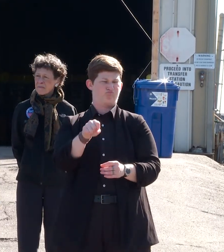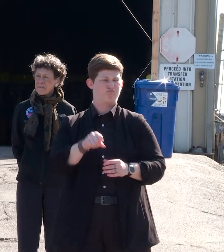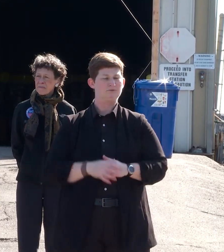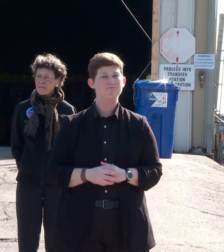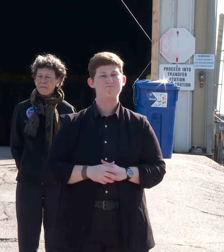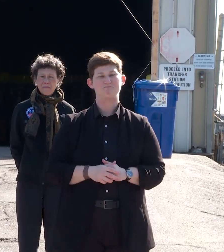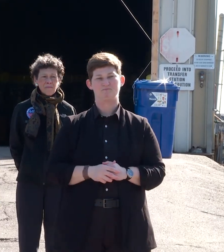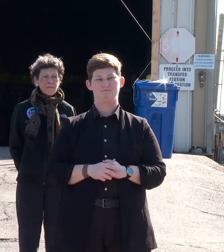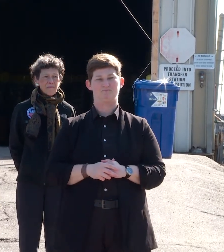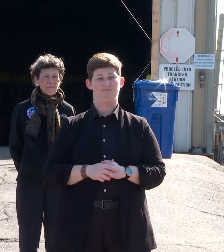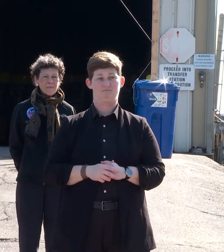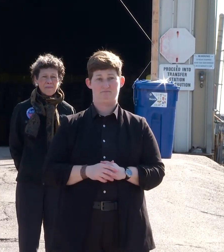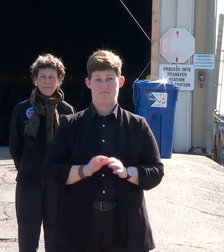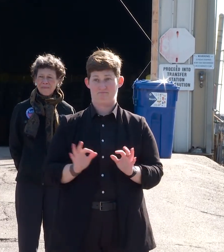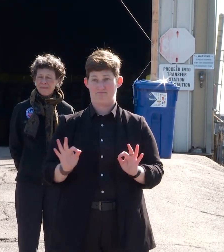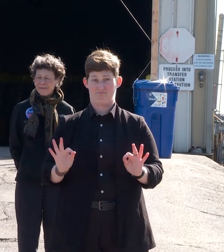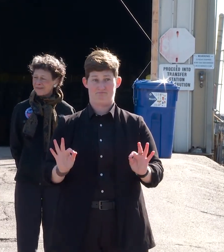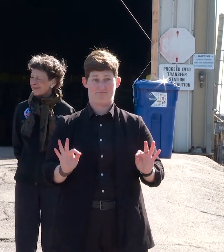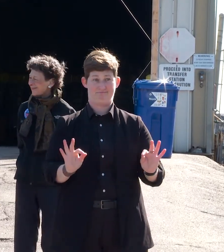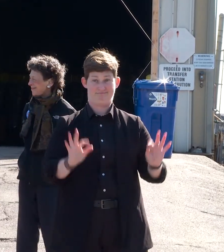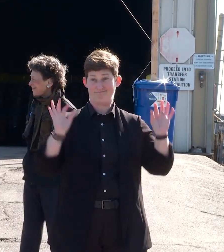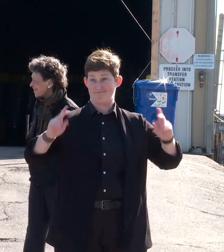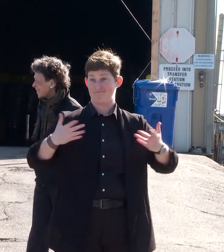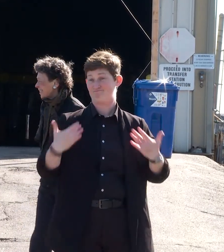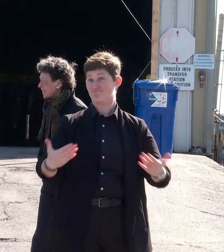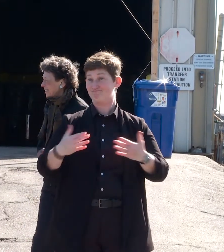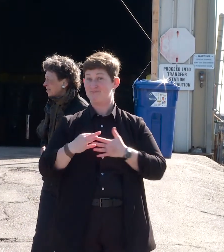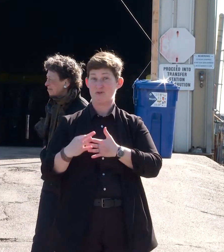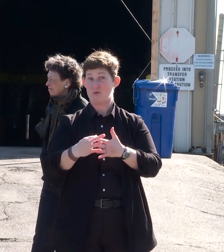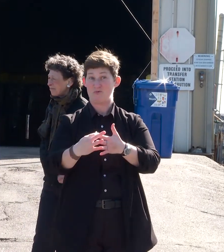Anybody else? All right, let's take a tour. We can start the tour, and I guess